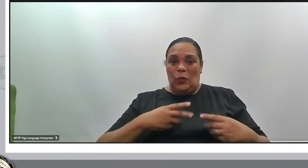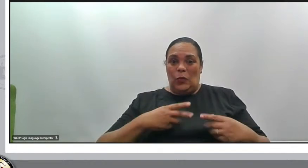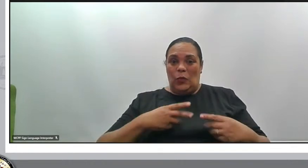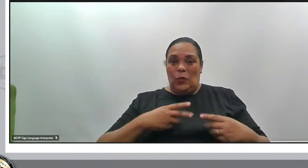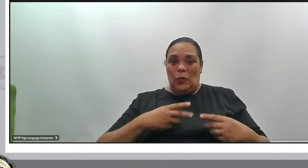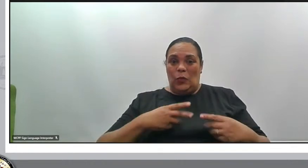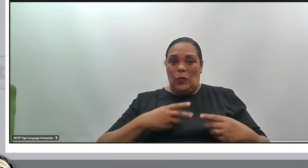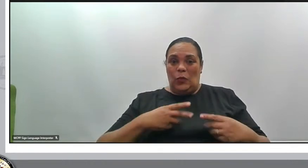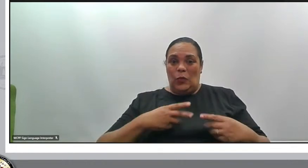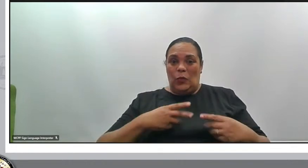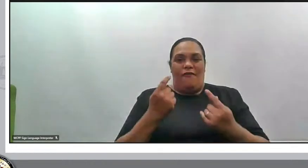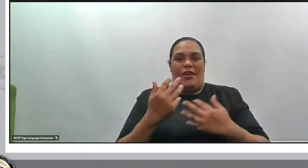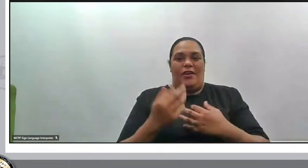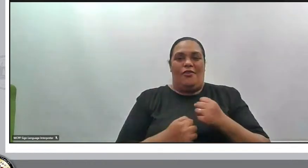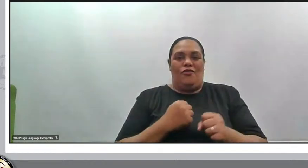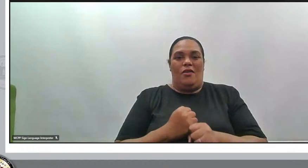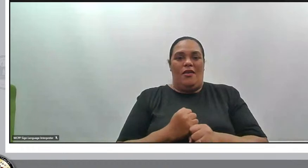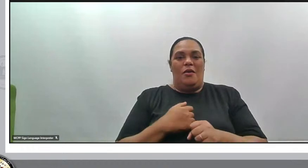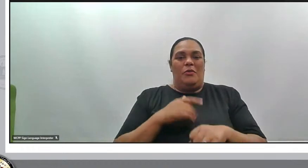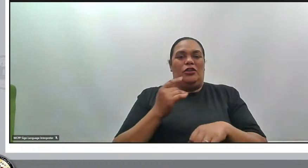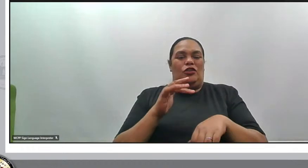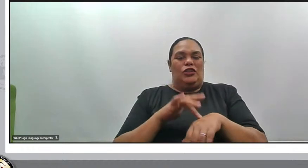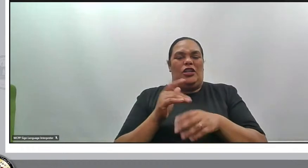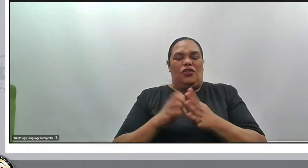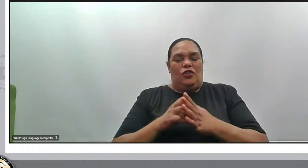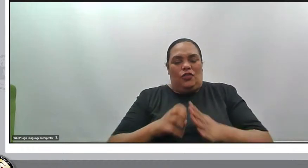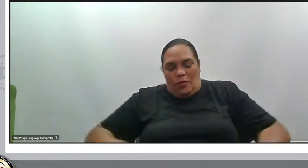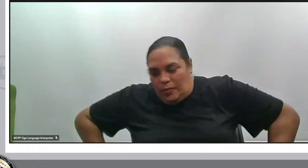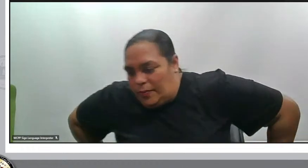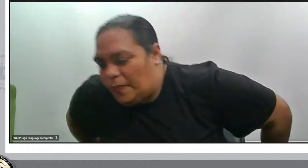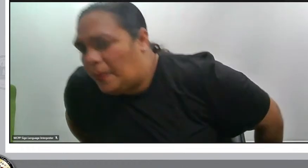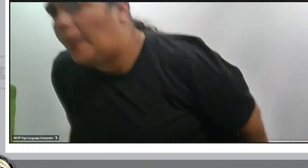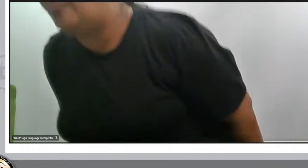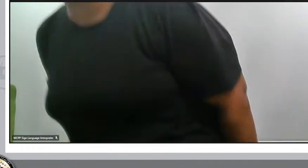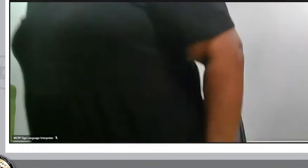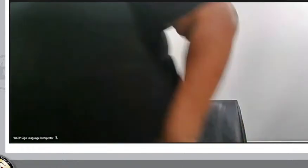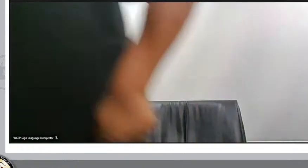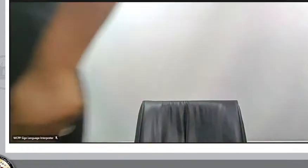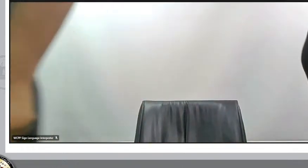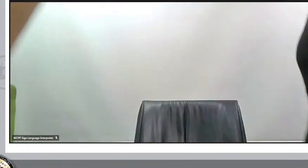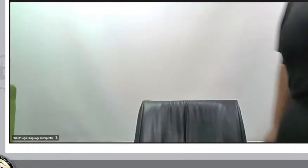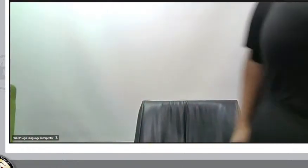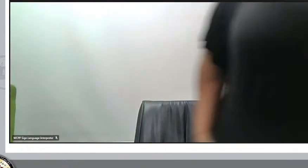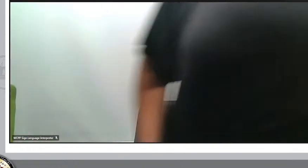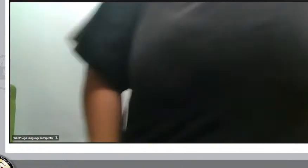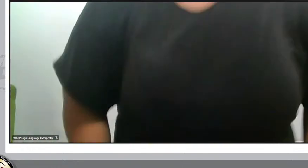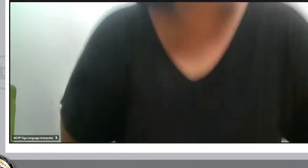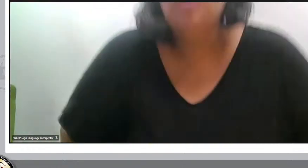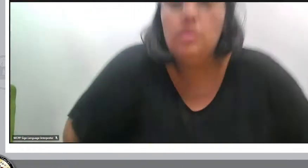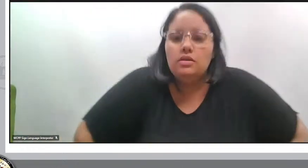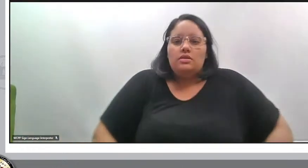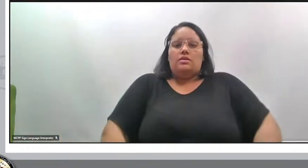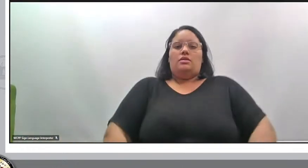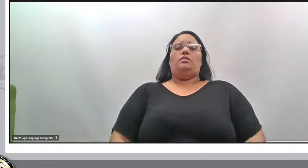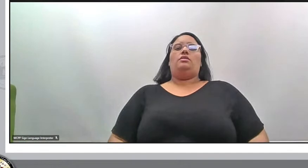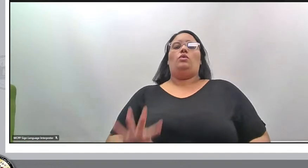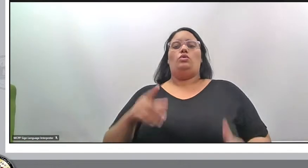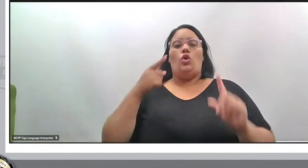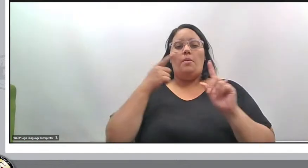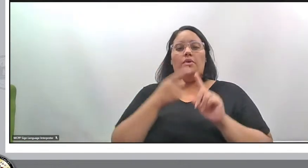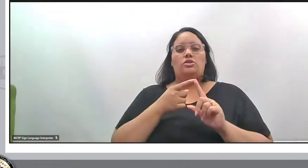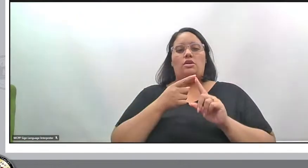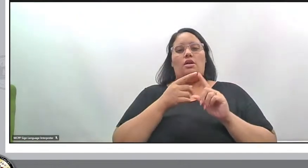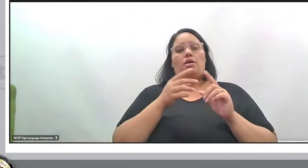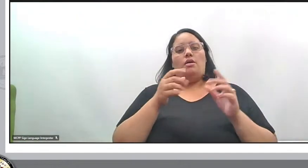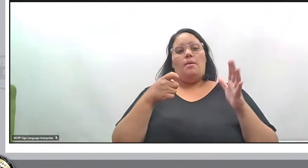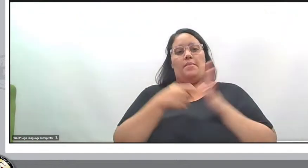this current financial year. If I can maybe just touch on a few examples regarding the 7 whales, the reconfiguration, the X-ray machine purchase, as well